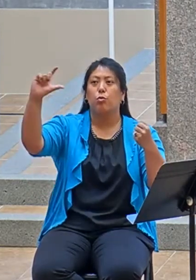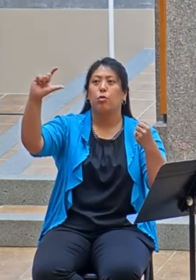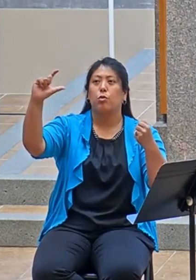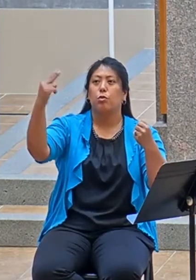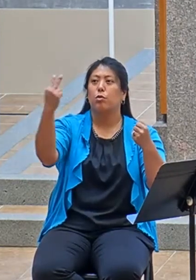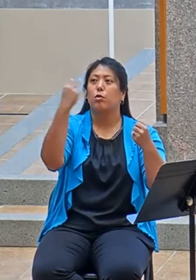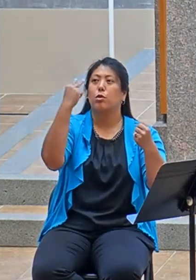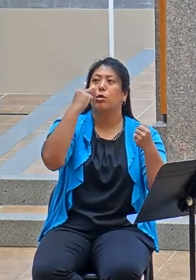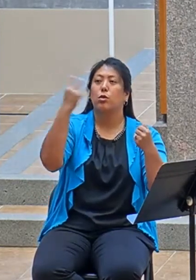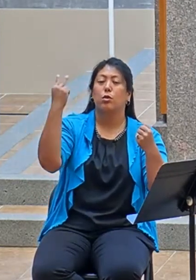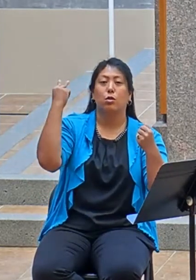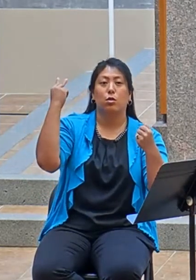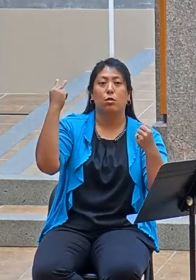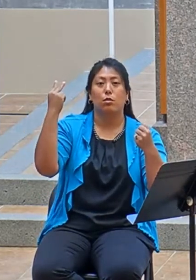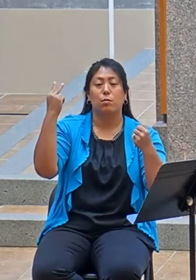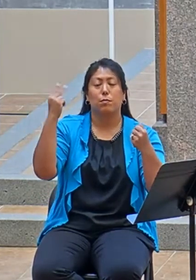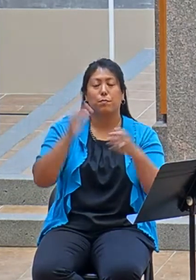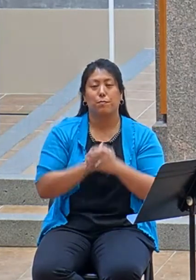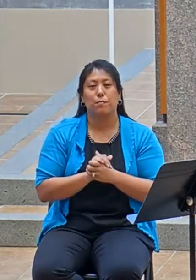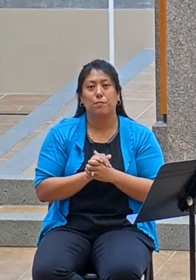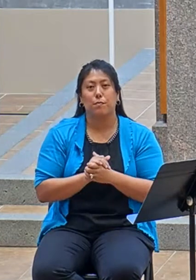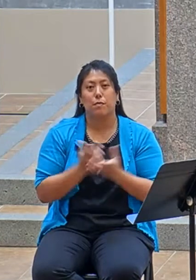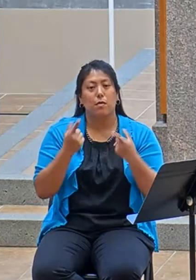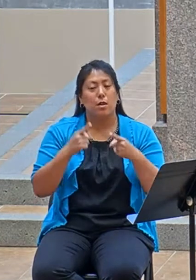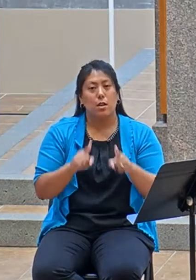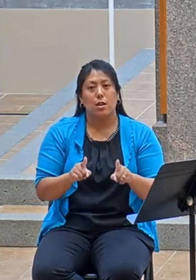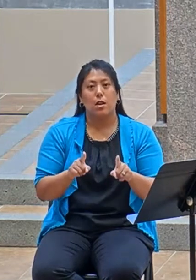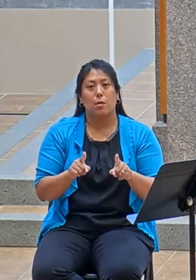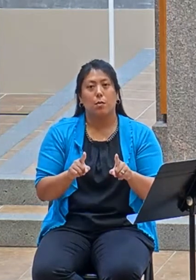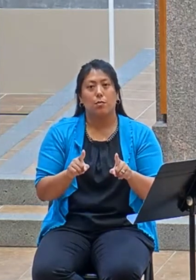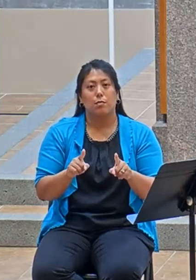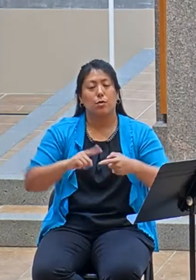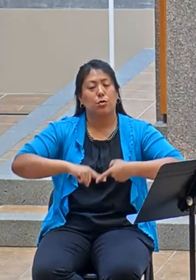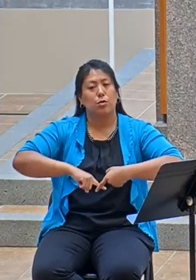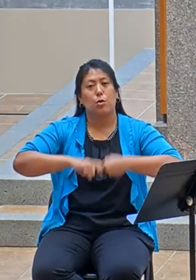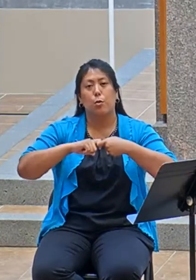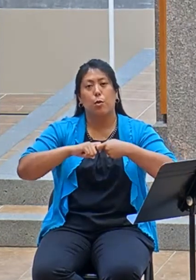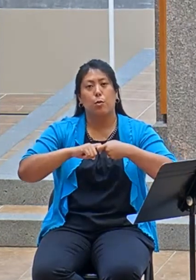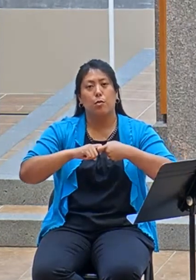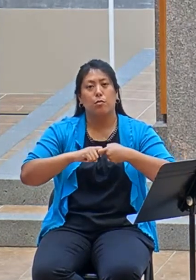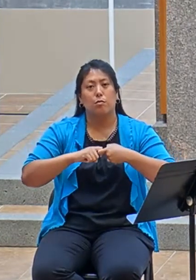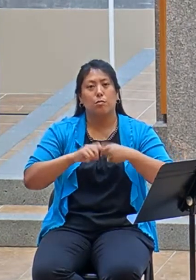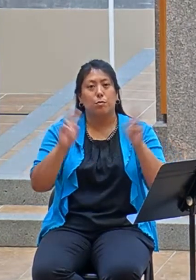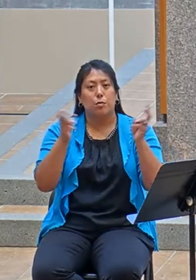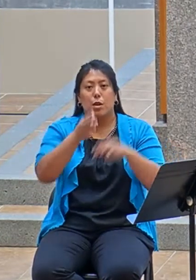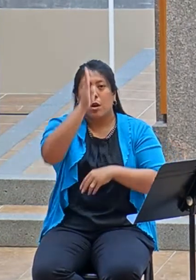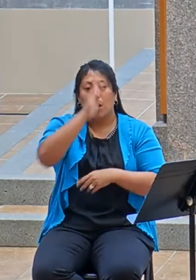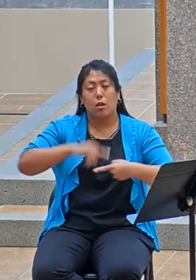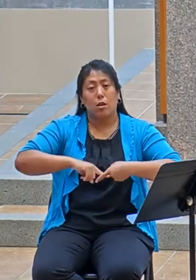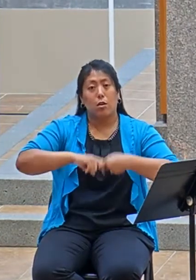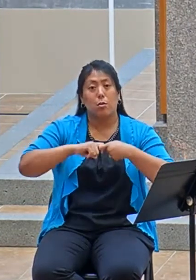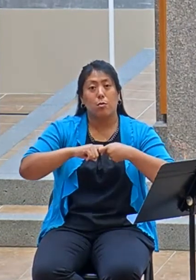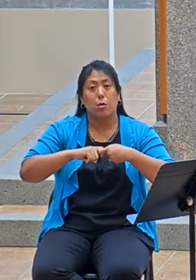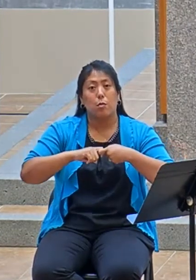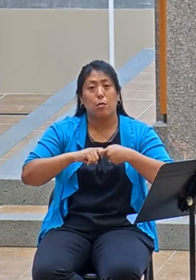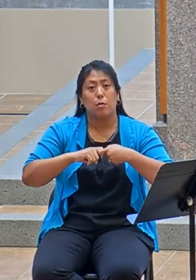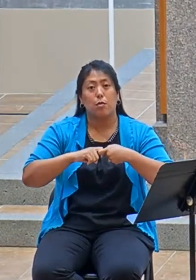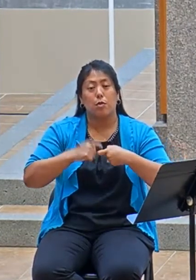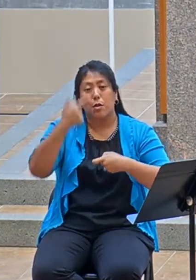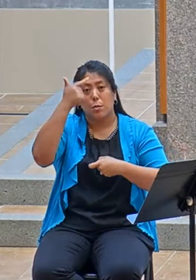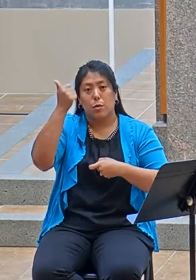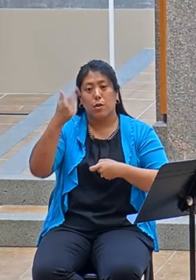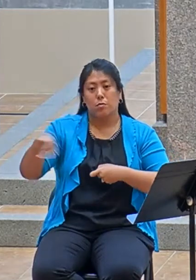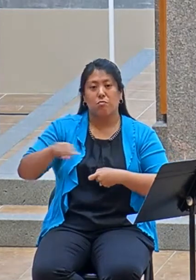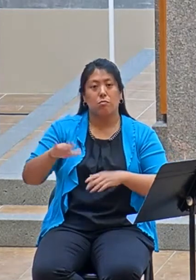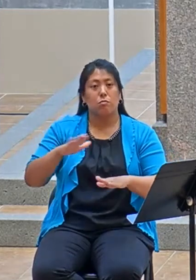car window. And it was just a moment, a God moment, because they were very content with